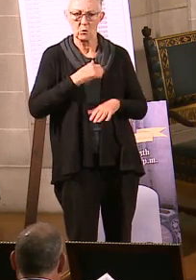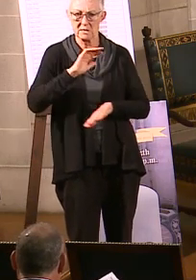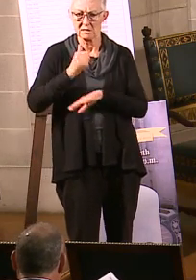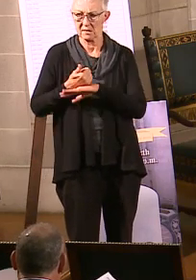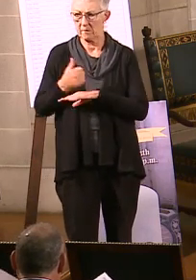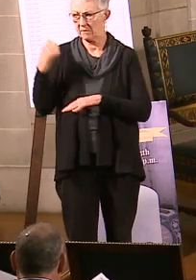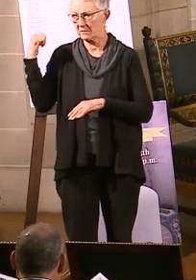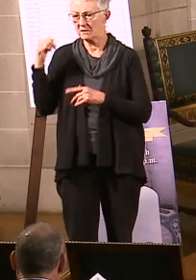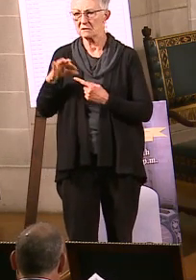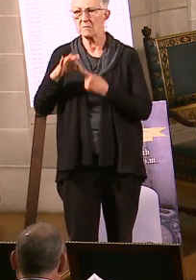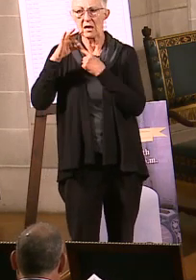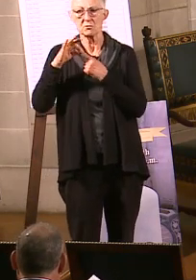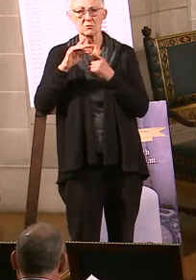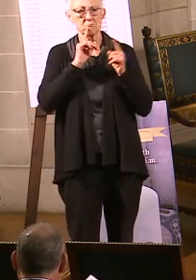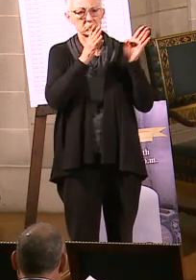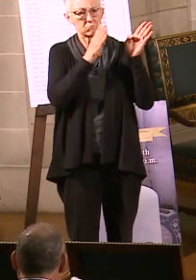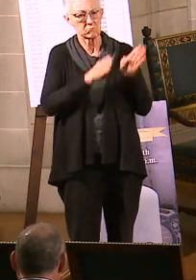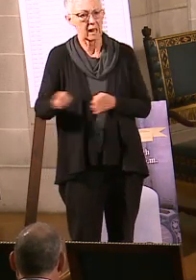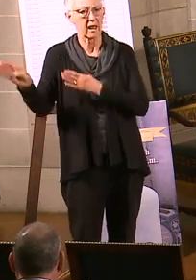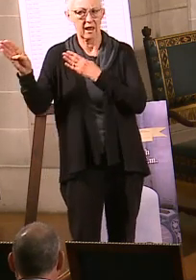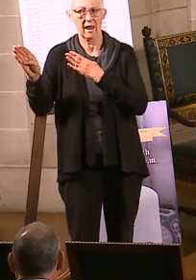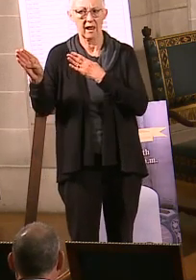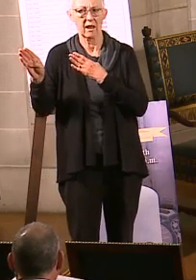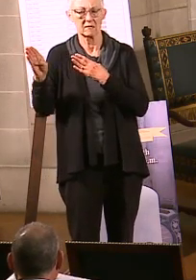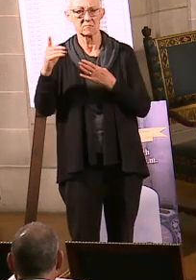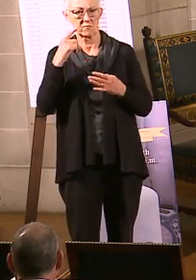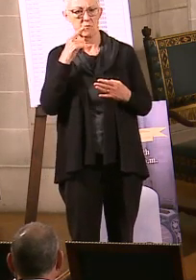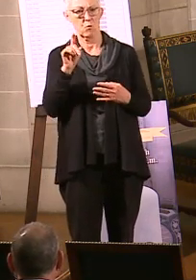we were able to do, and I think it's something that's very